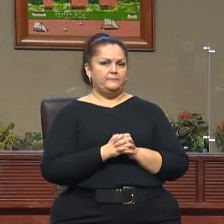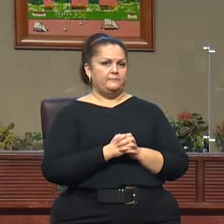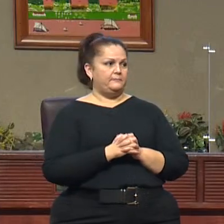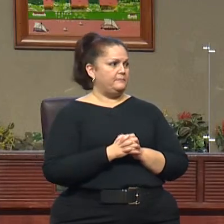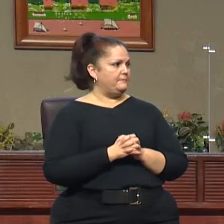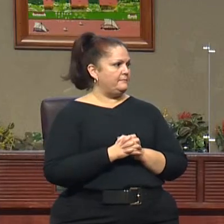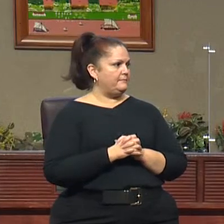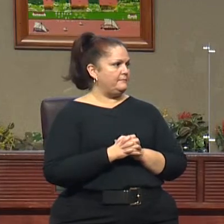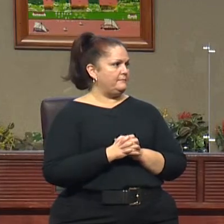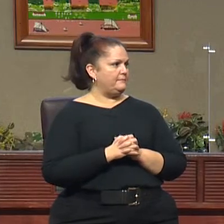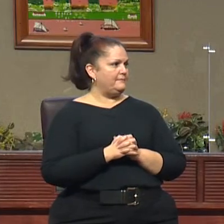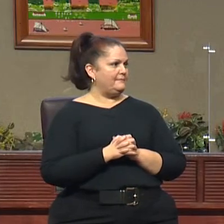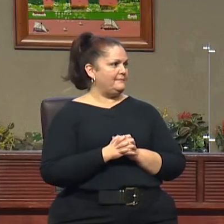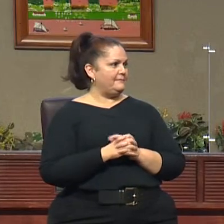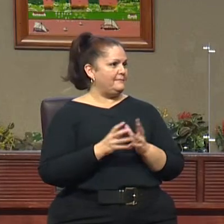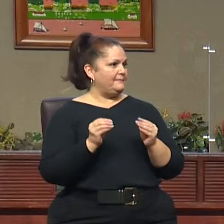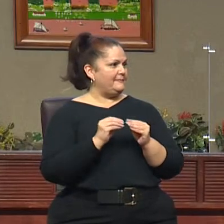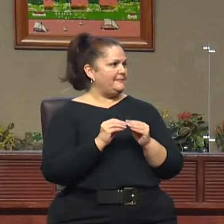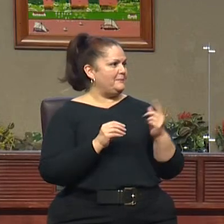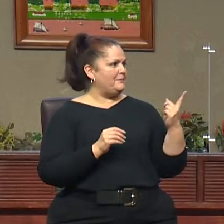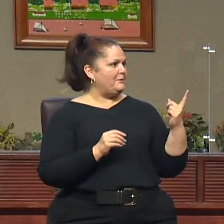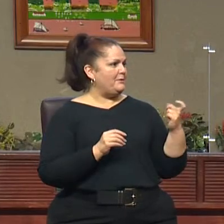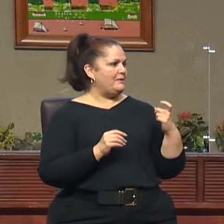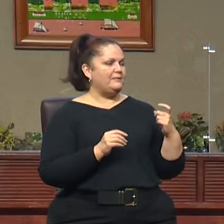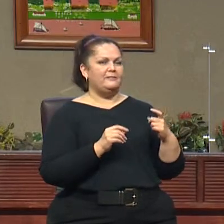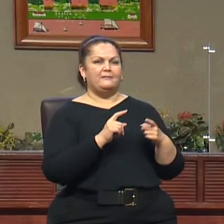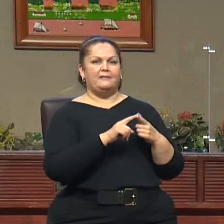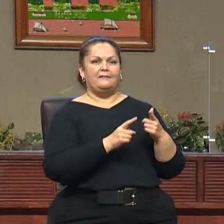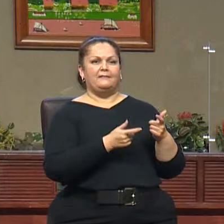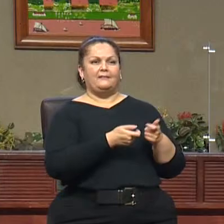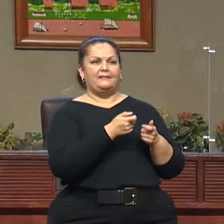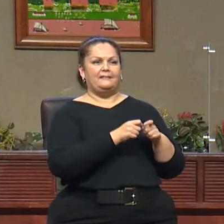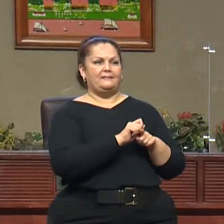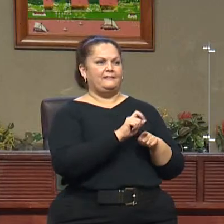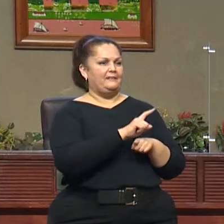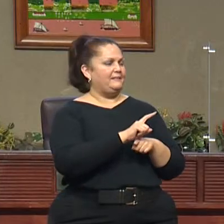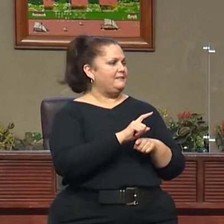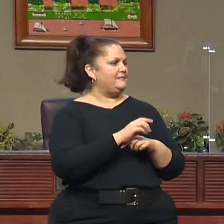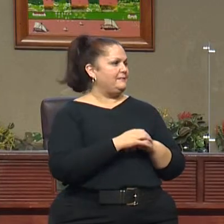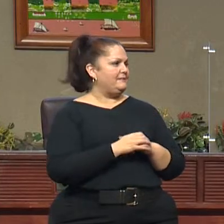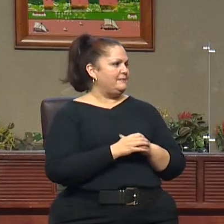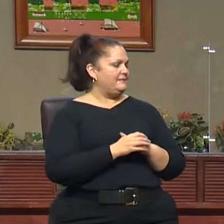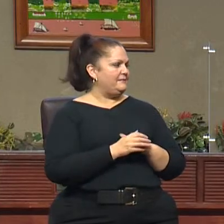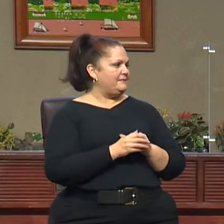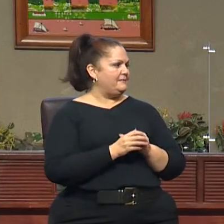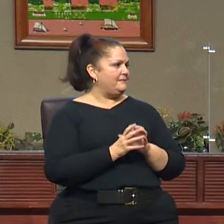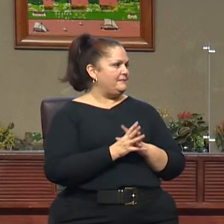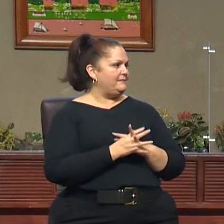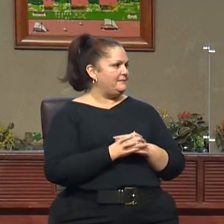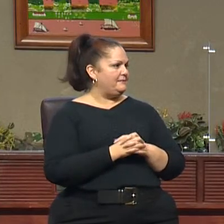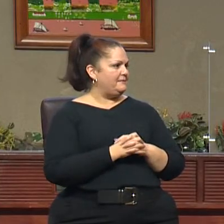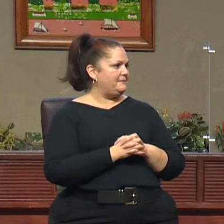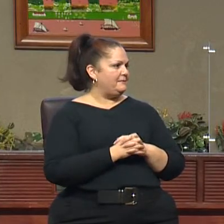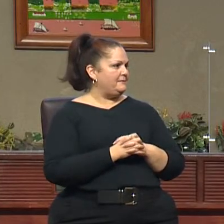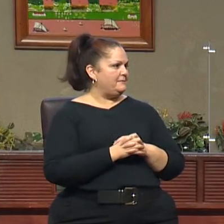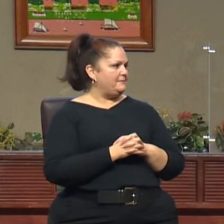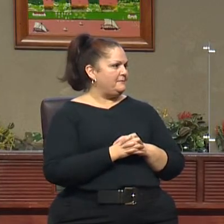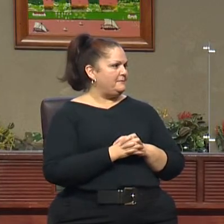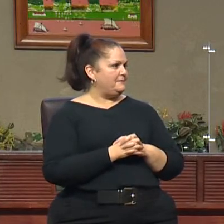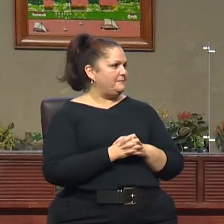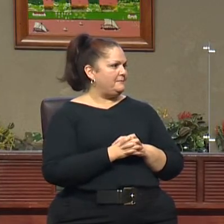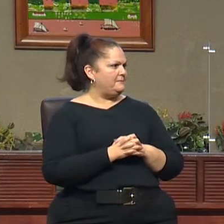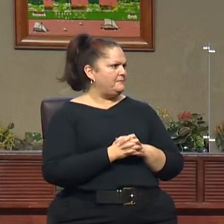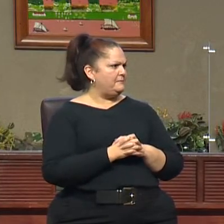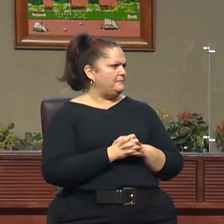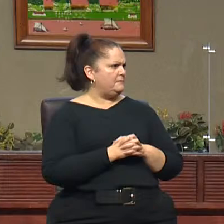We have a few other questions. These are questions that came in via social media or otherwise, I guess. Yes, sir.